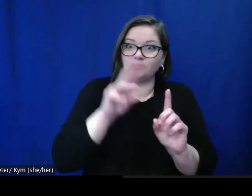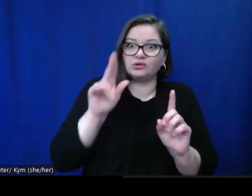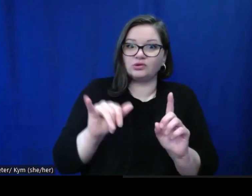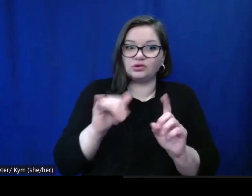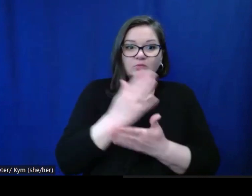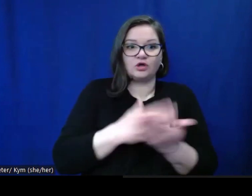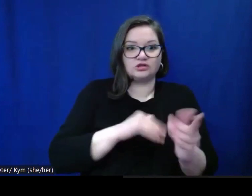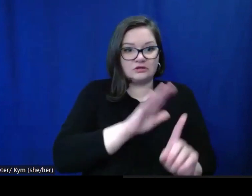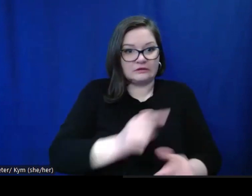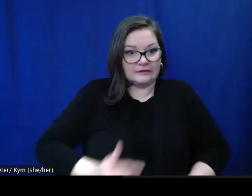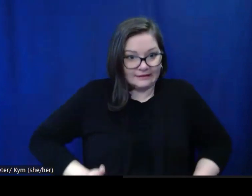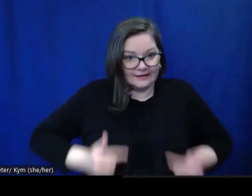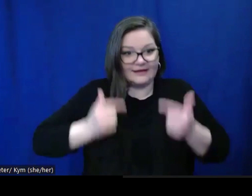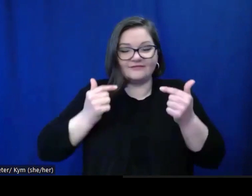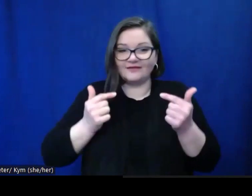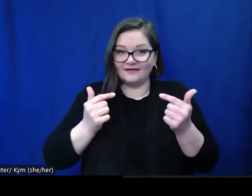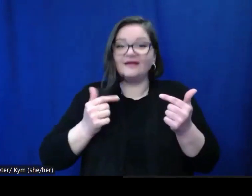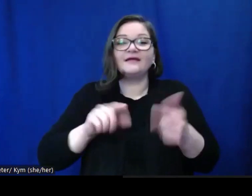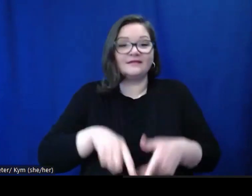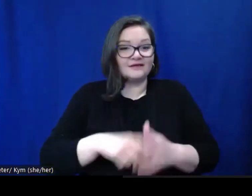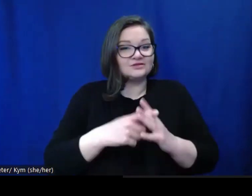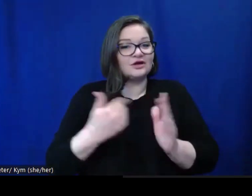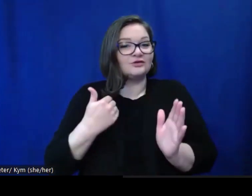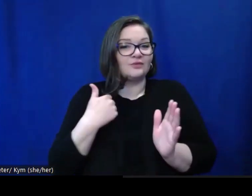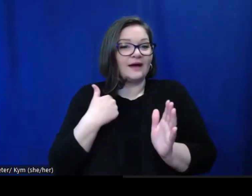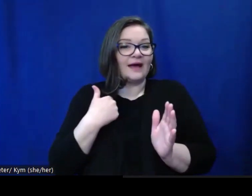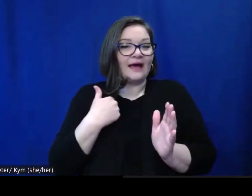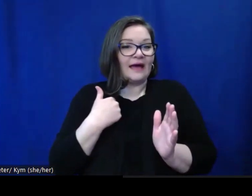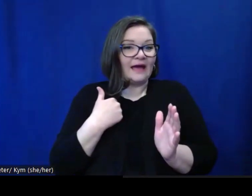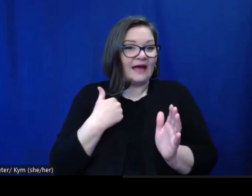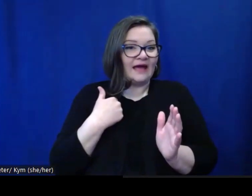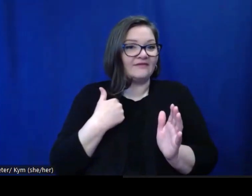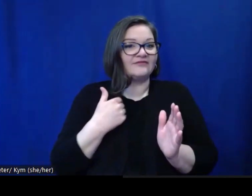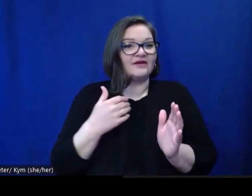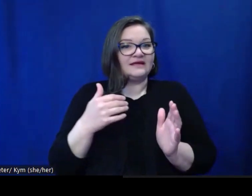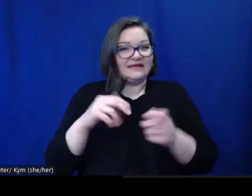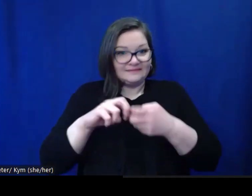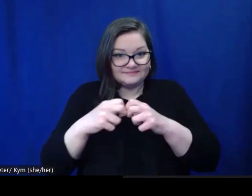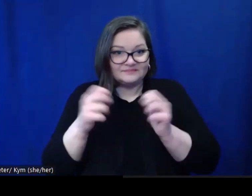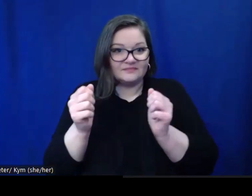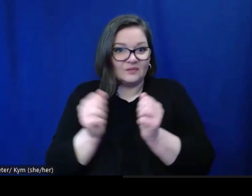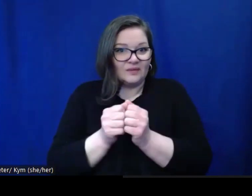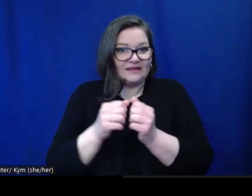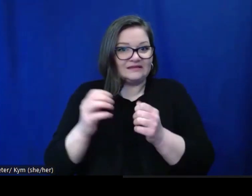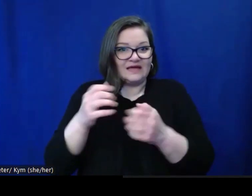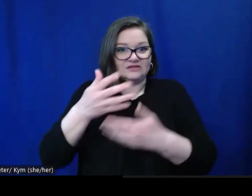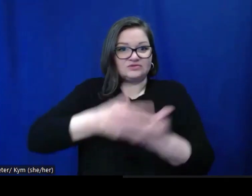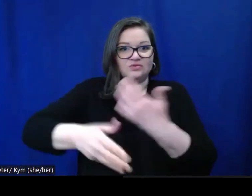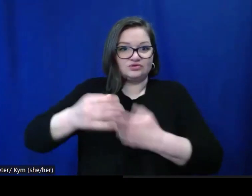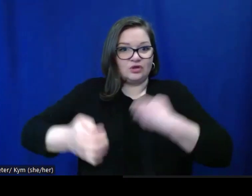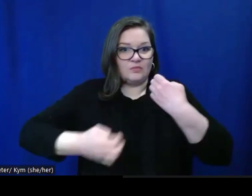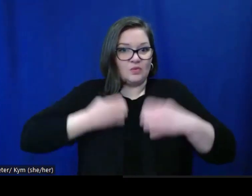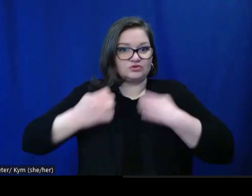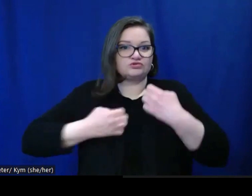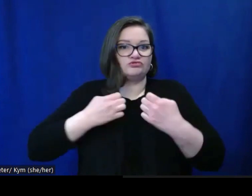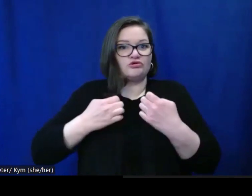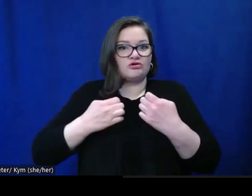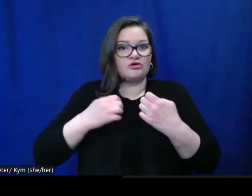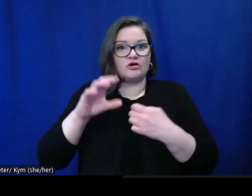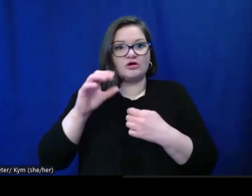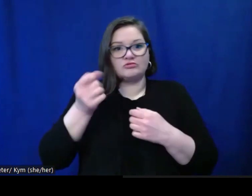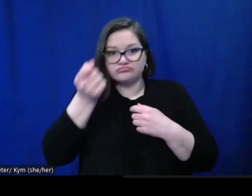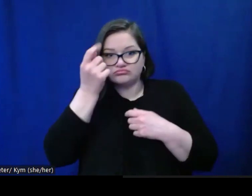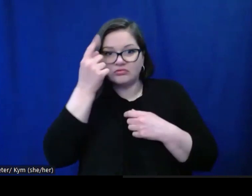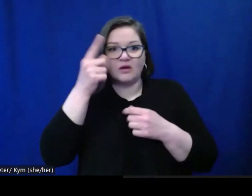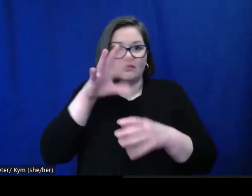to it compromises their social emotional competencies within their brain. We see this as children